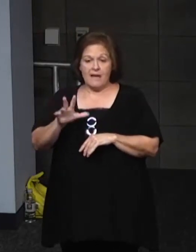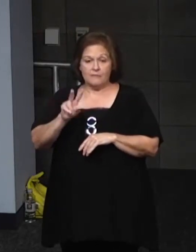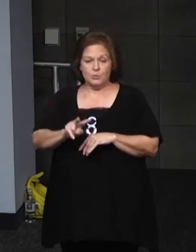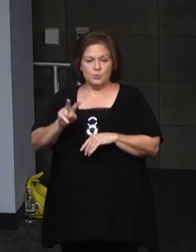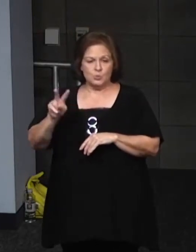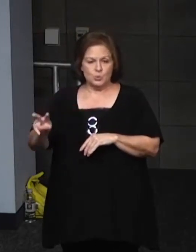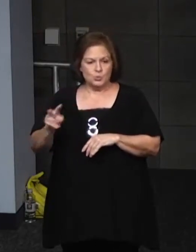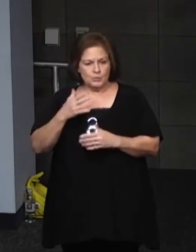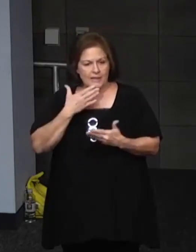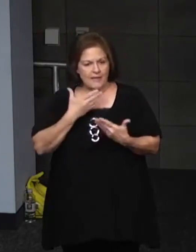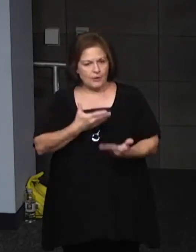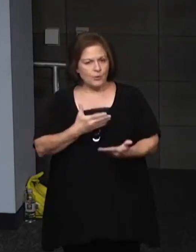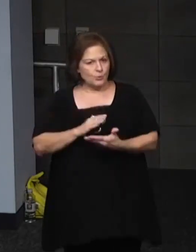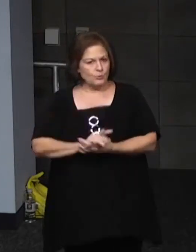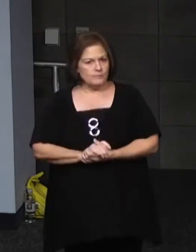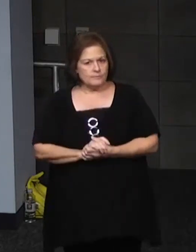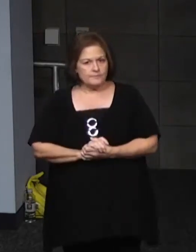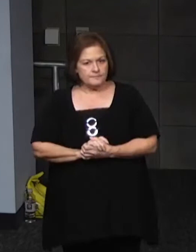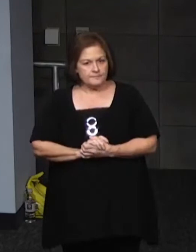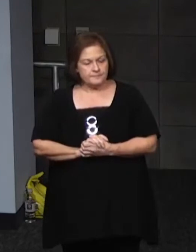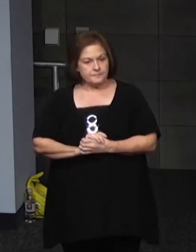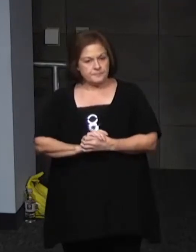1-800-256-2522. Thank you.